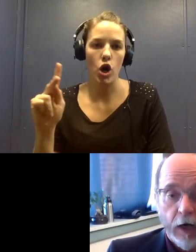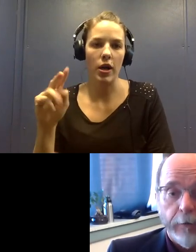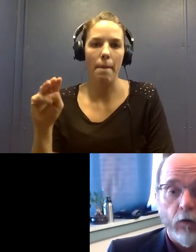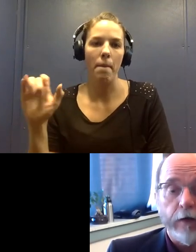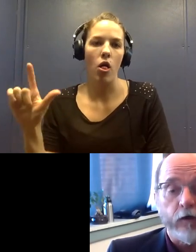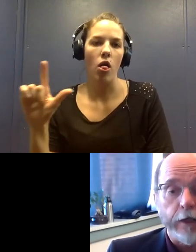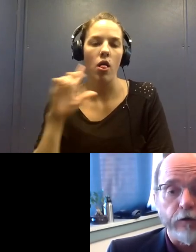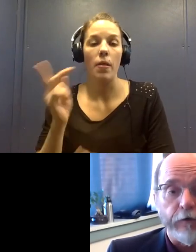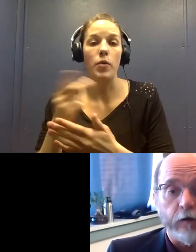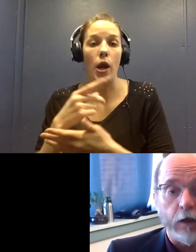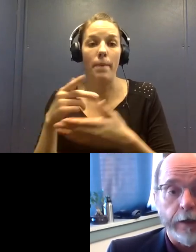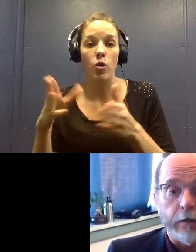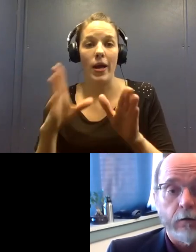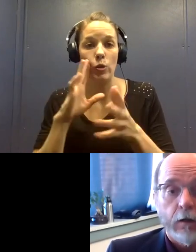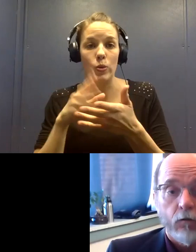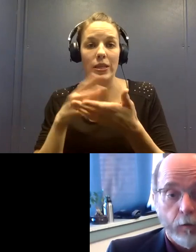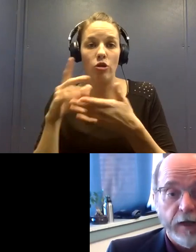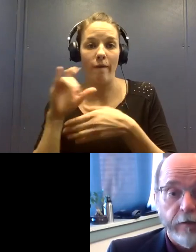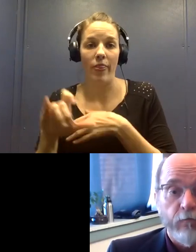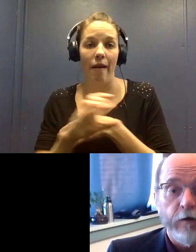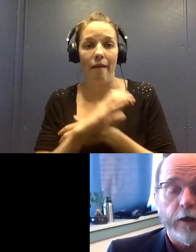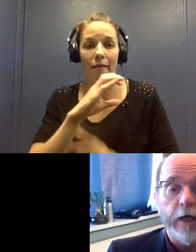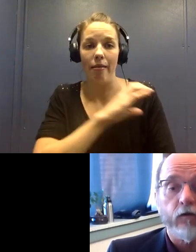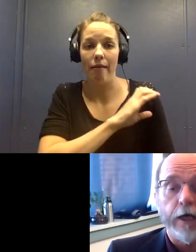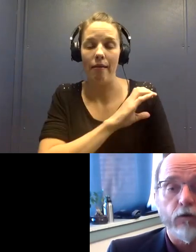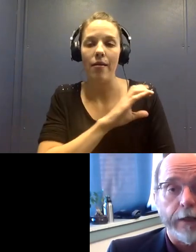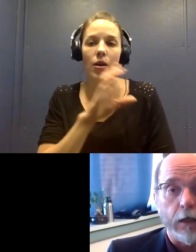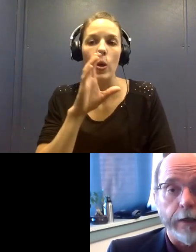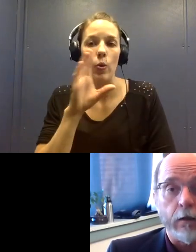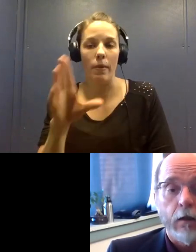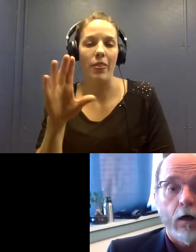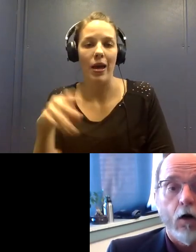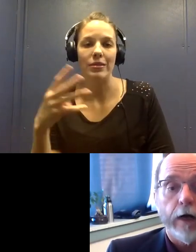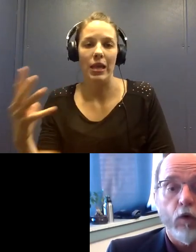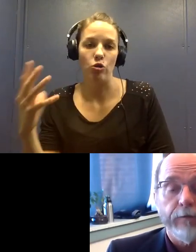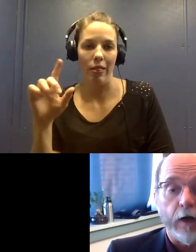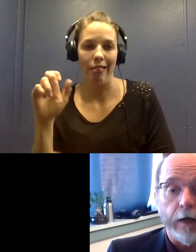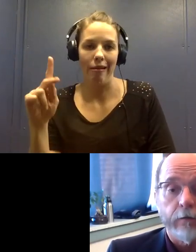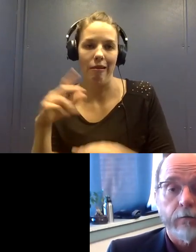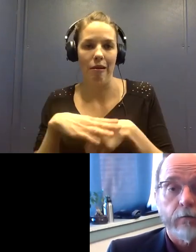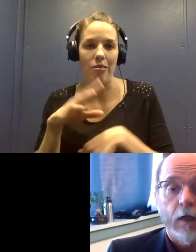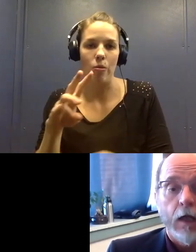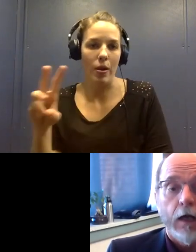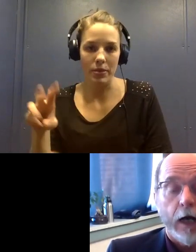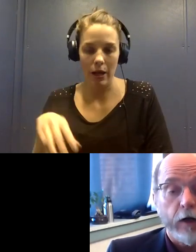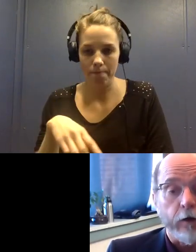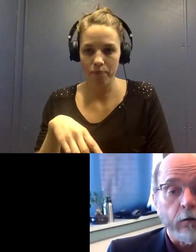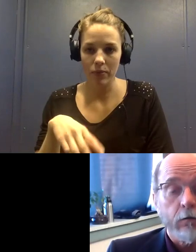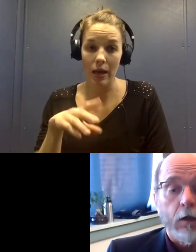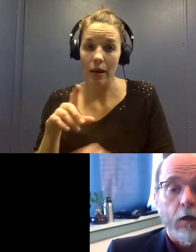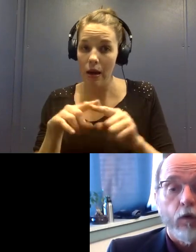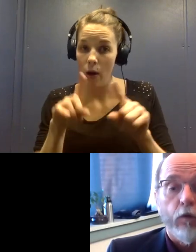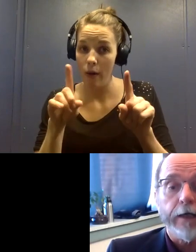The primary way to schedule for this clinic will be via that scheduling link on our website.